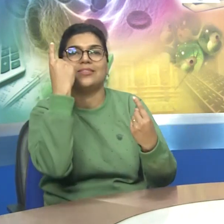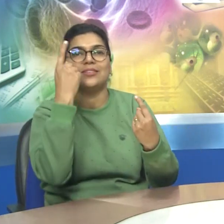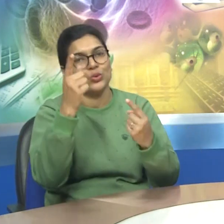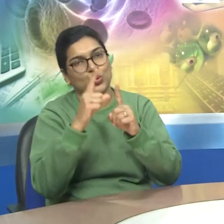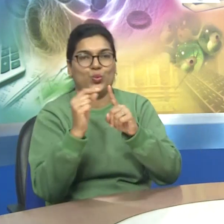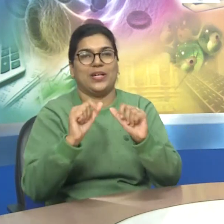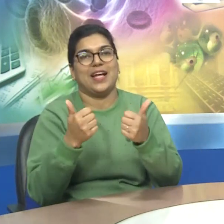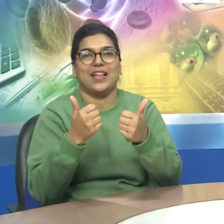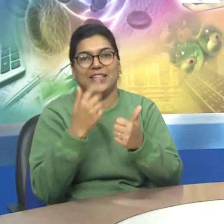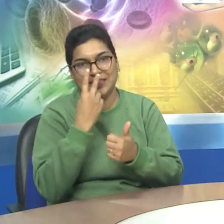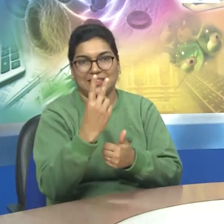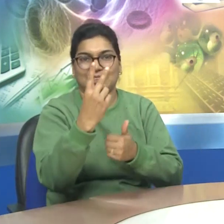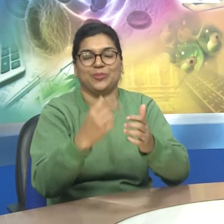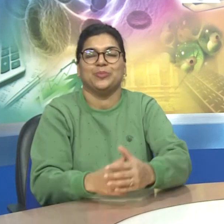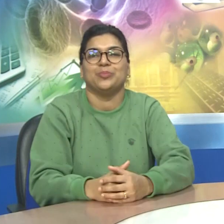libraries.